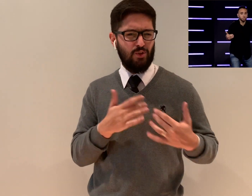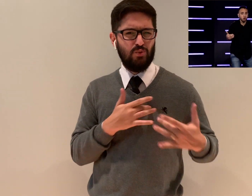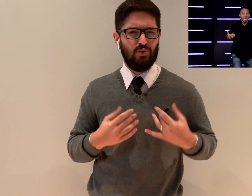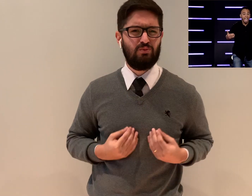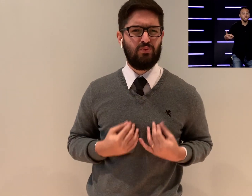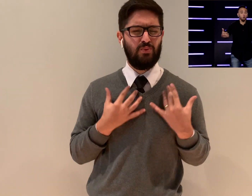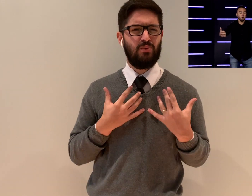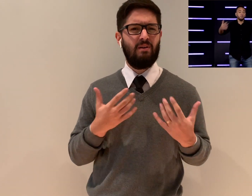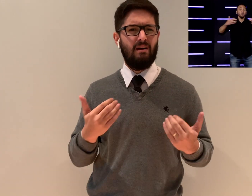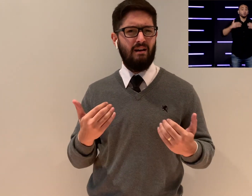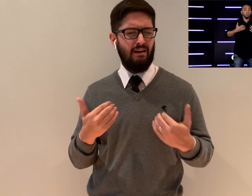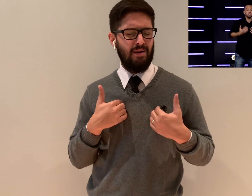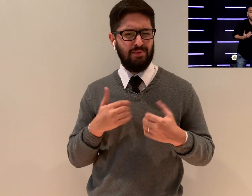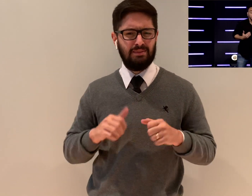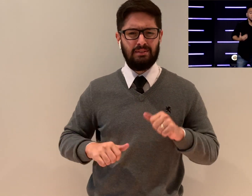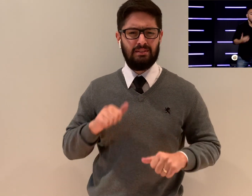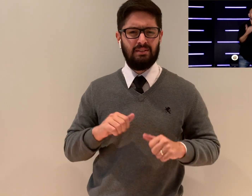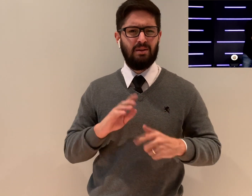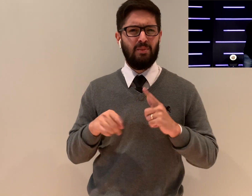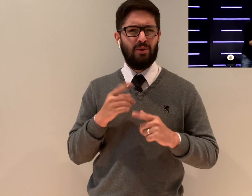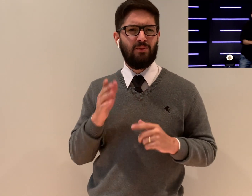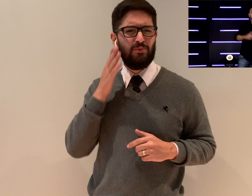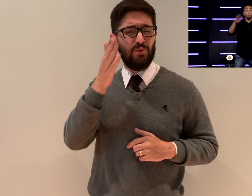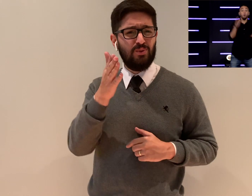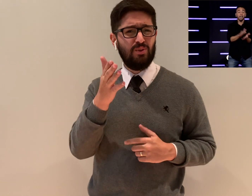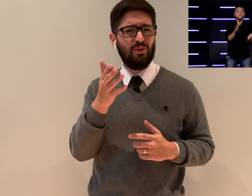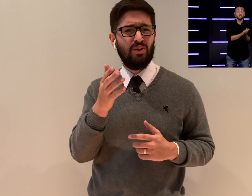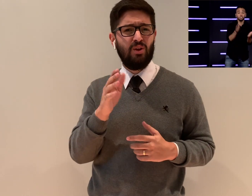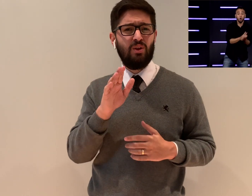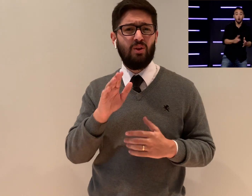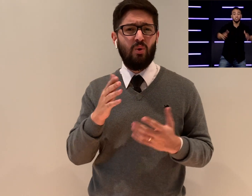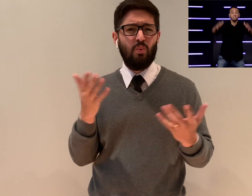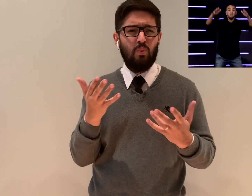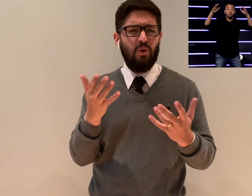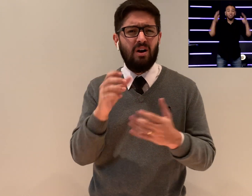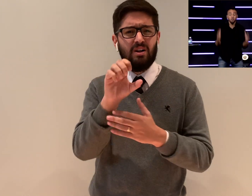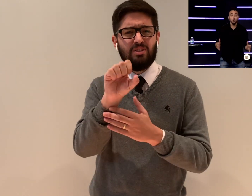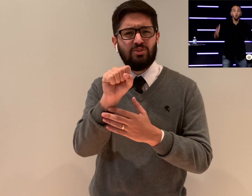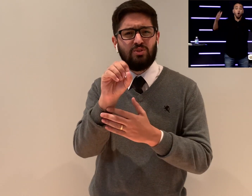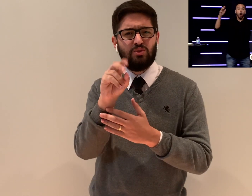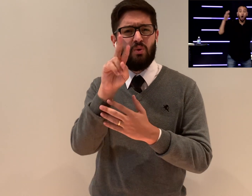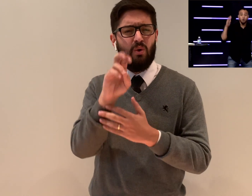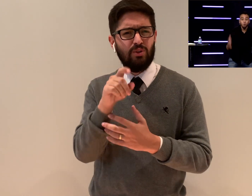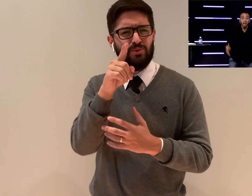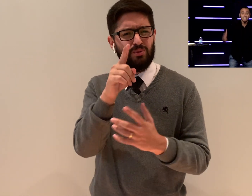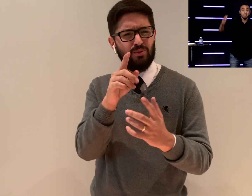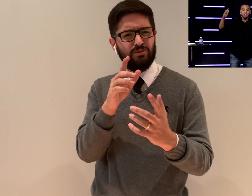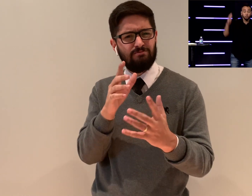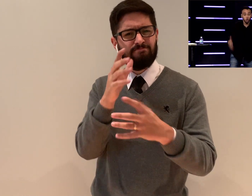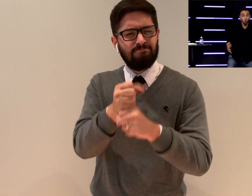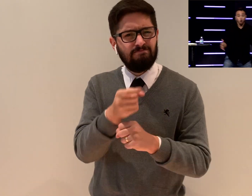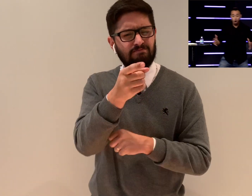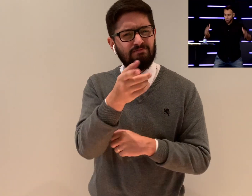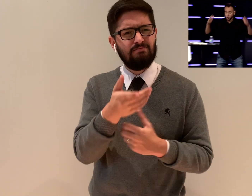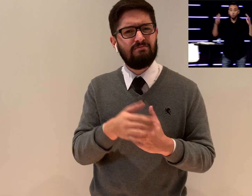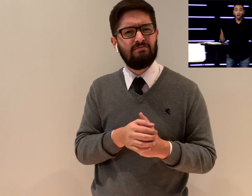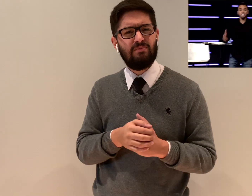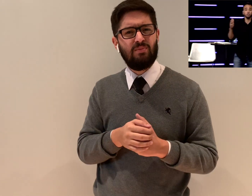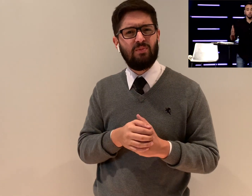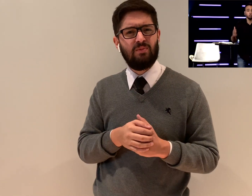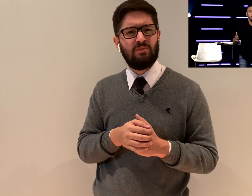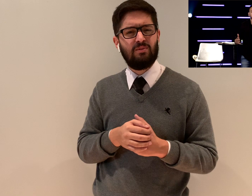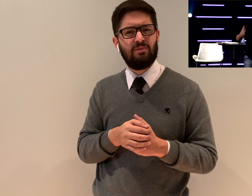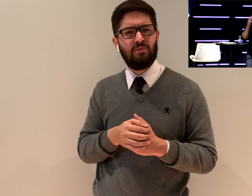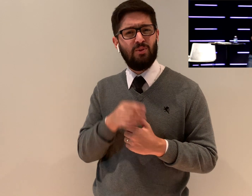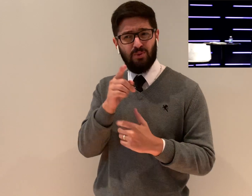with concern, as you are filled with uncertainty of the future, what is the source that you are running to? Are you running